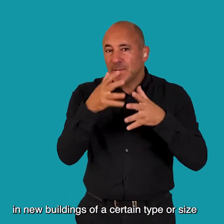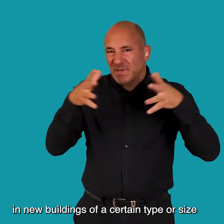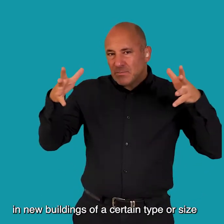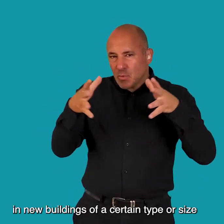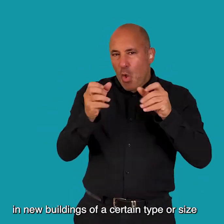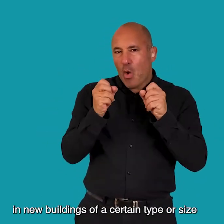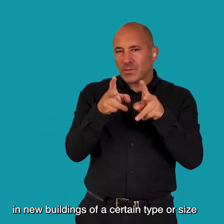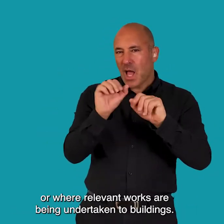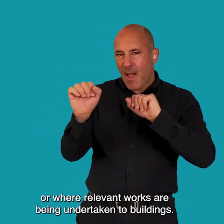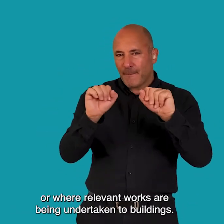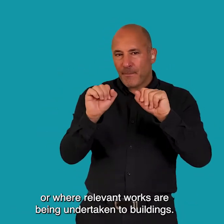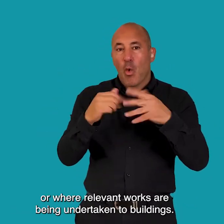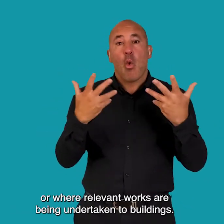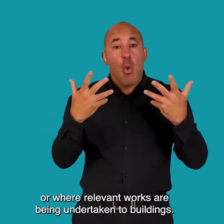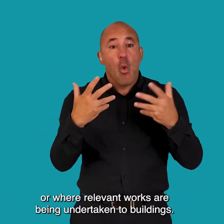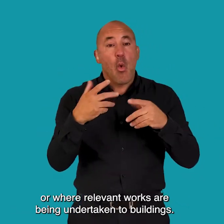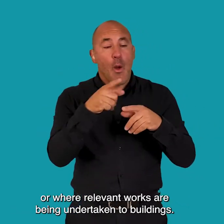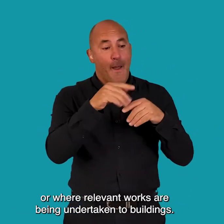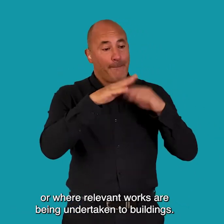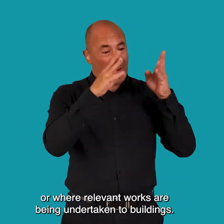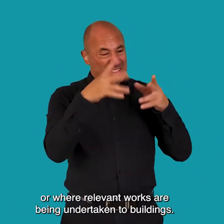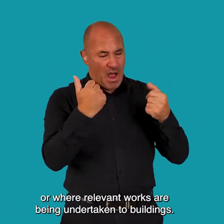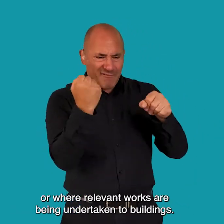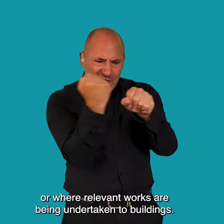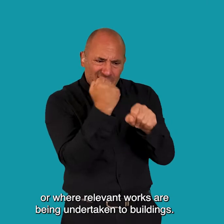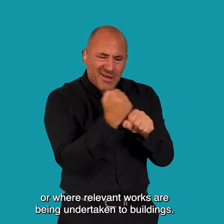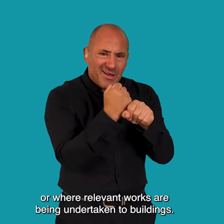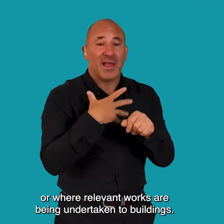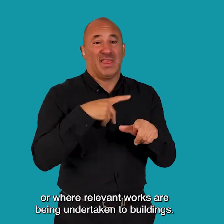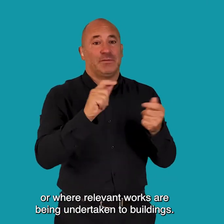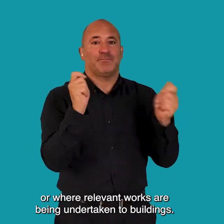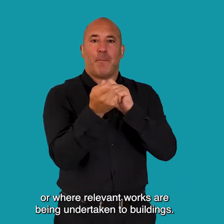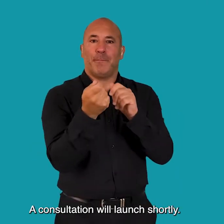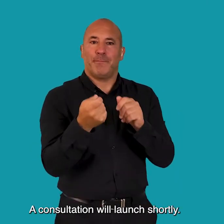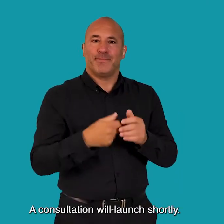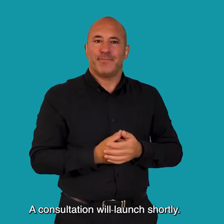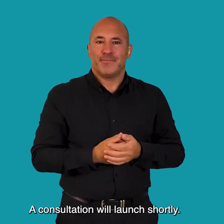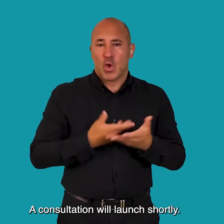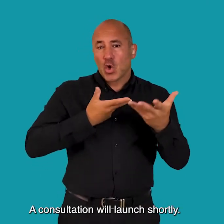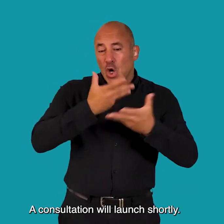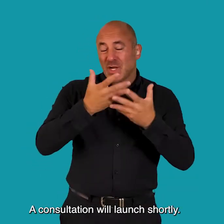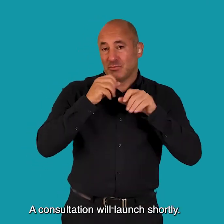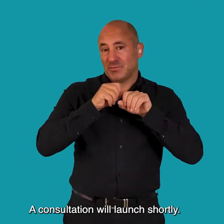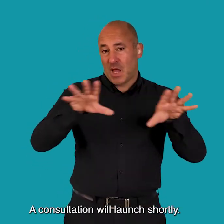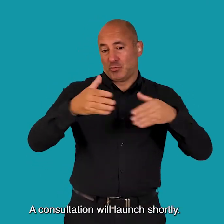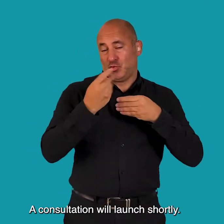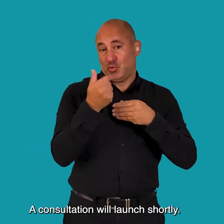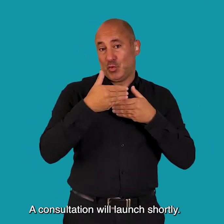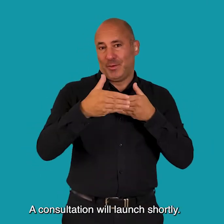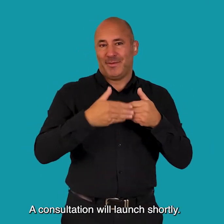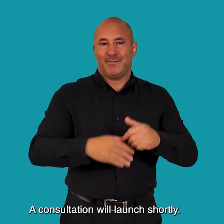or size, or where relevant works are being undertaken to buildings. A consultation will launch shortly.